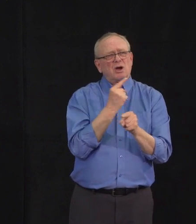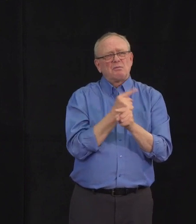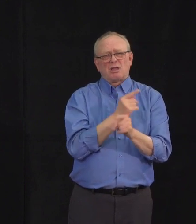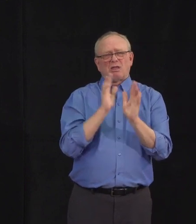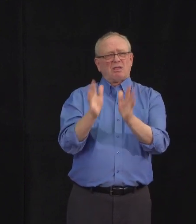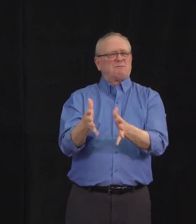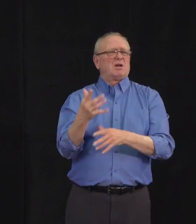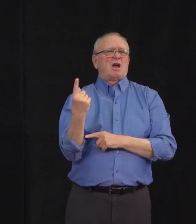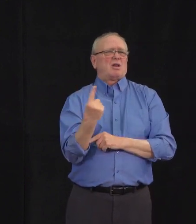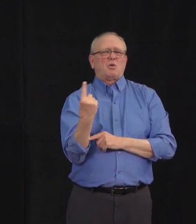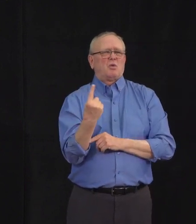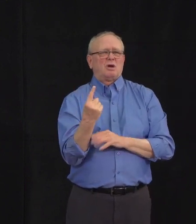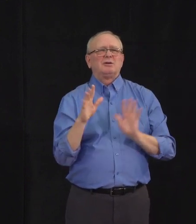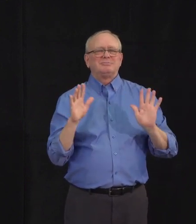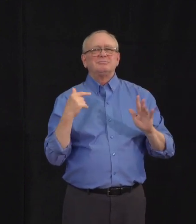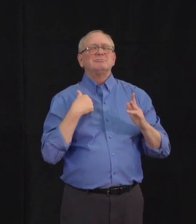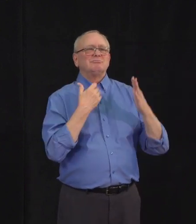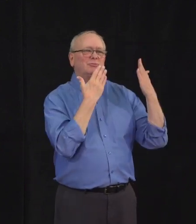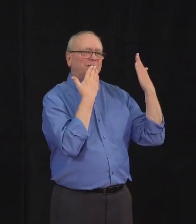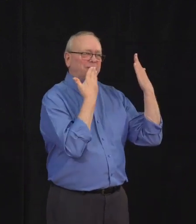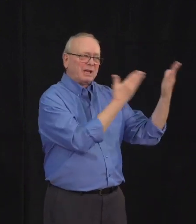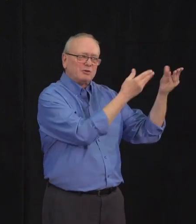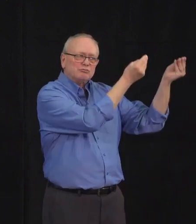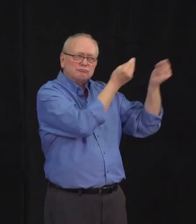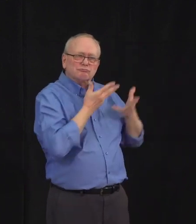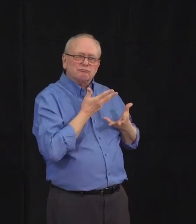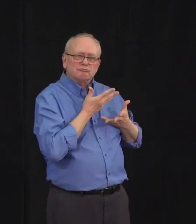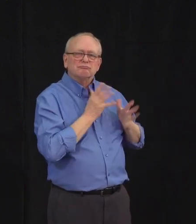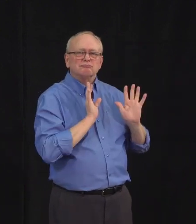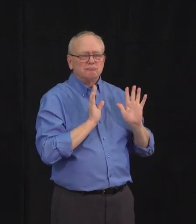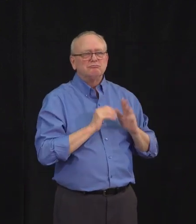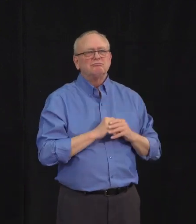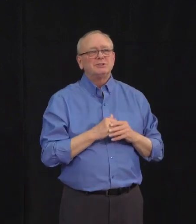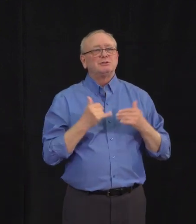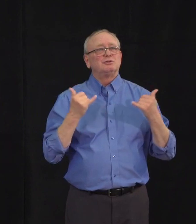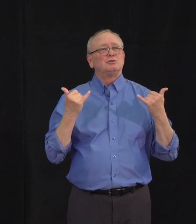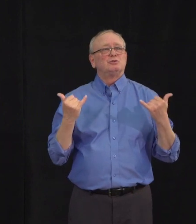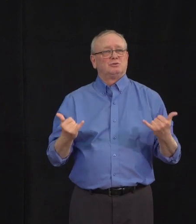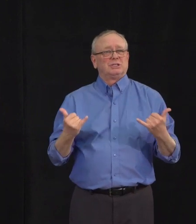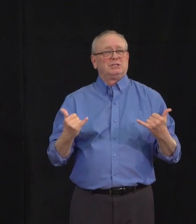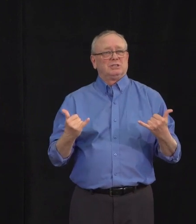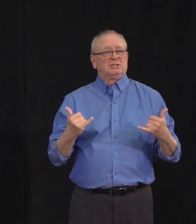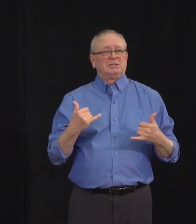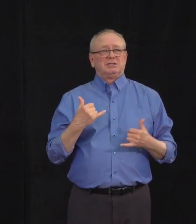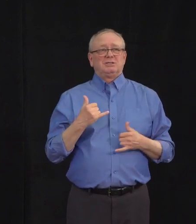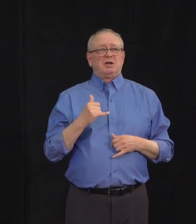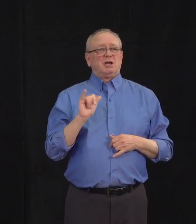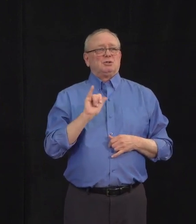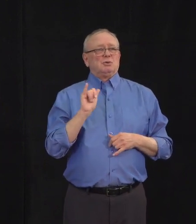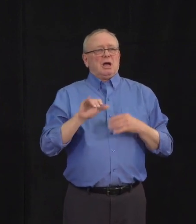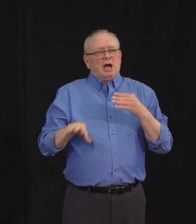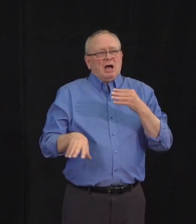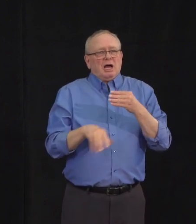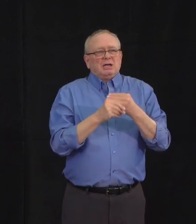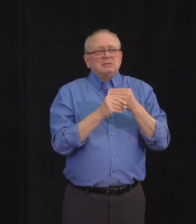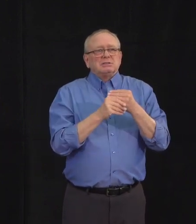treatment facilities. Effective today, we are issuing standards that all residential addiction treatment facilities must